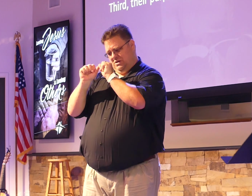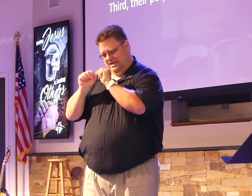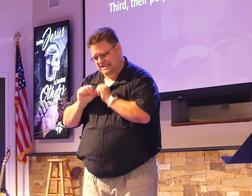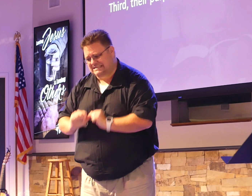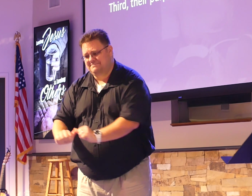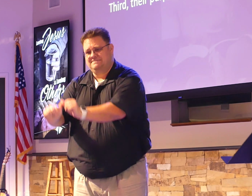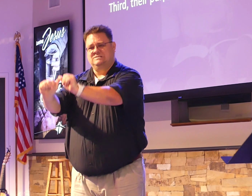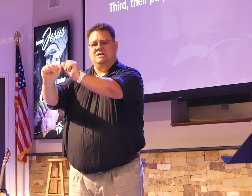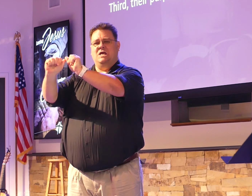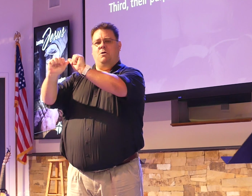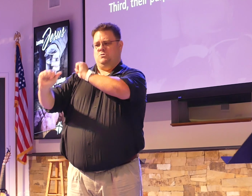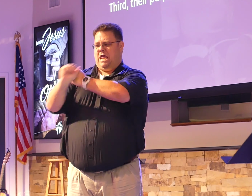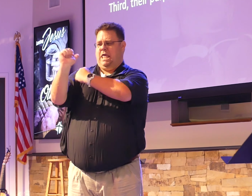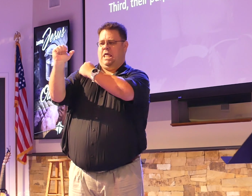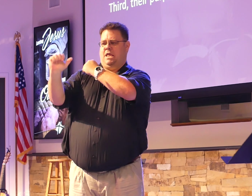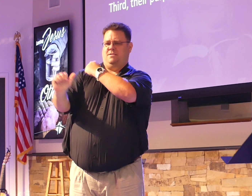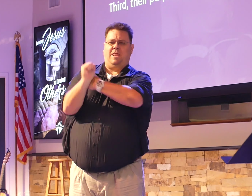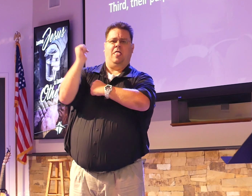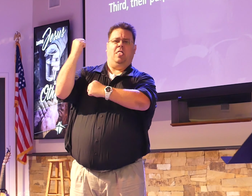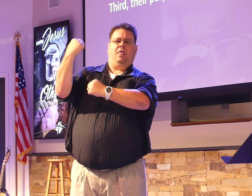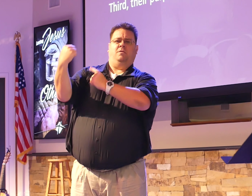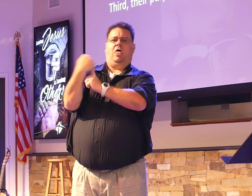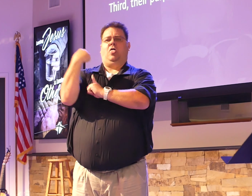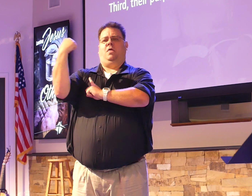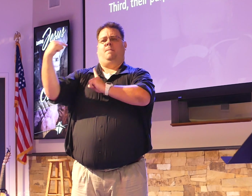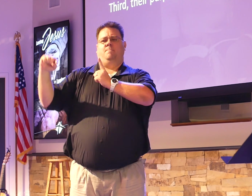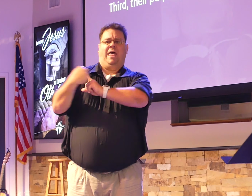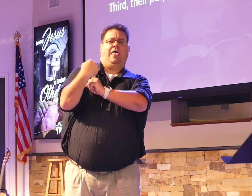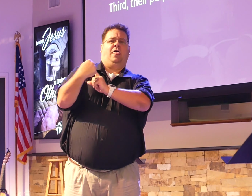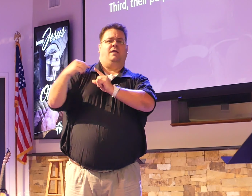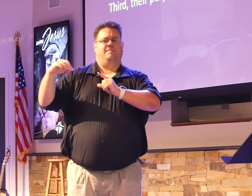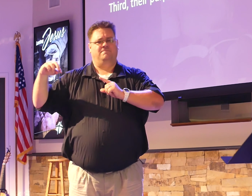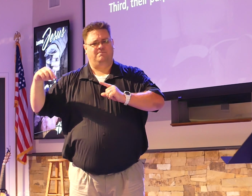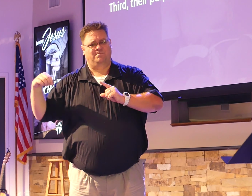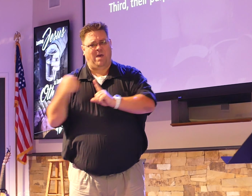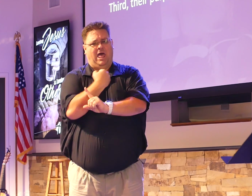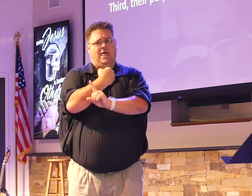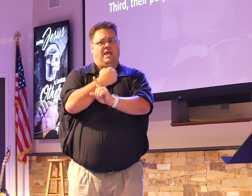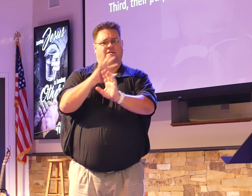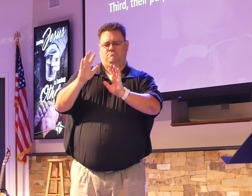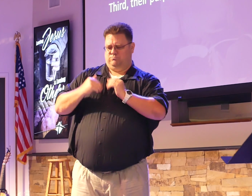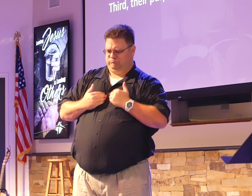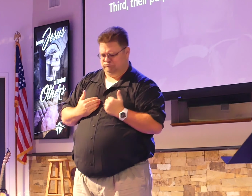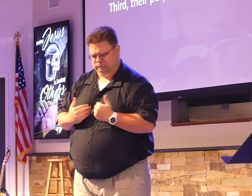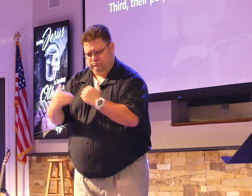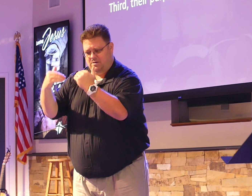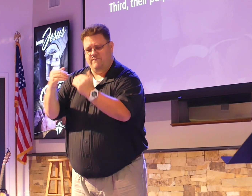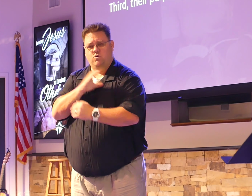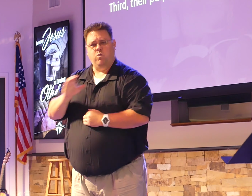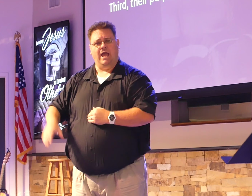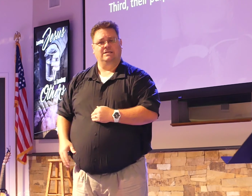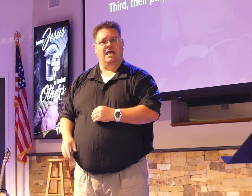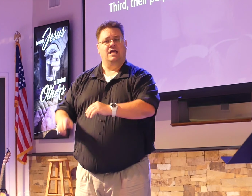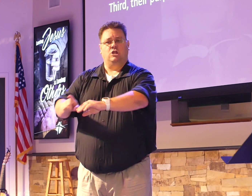attacks, trials, and problems. You've fully known. Look at the next one. He said, you've known my charity.